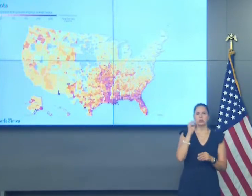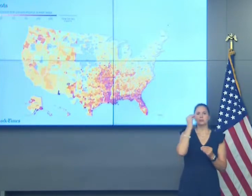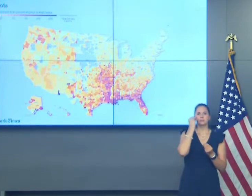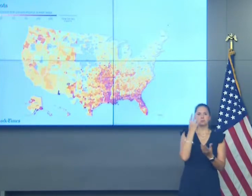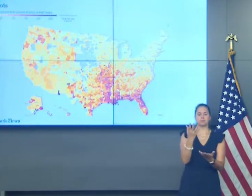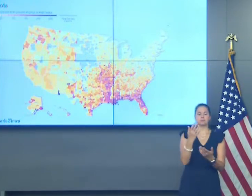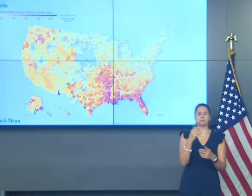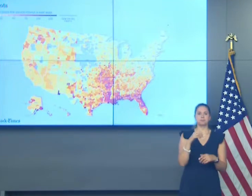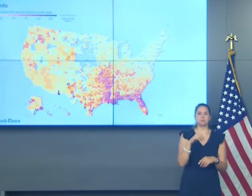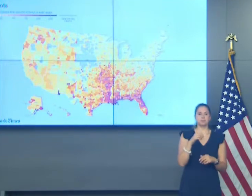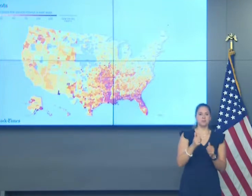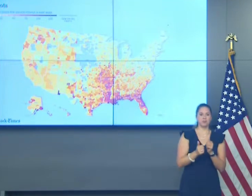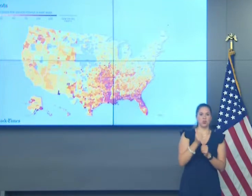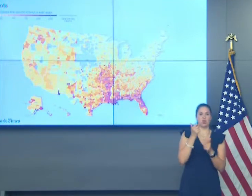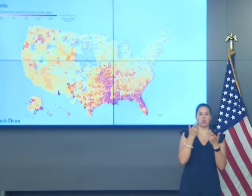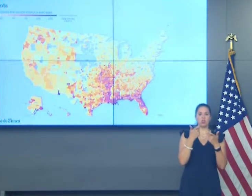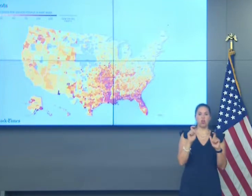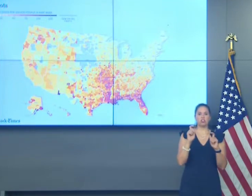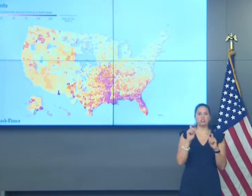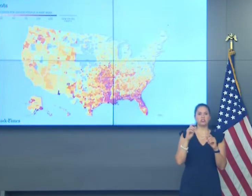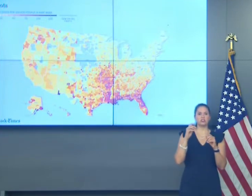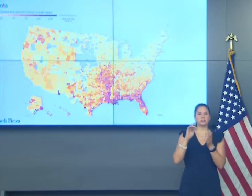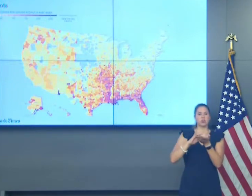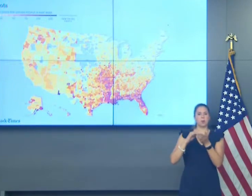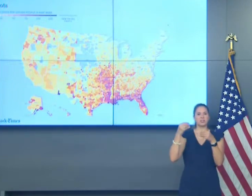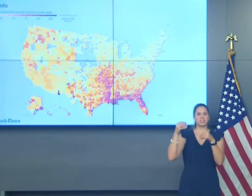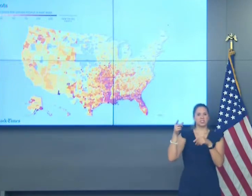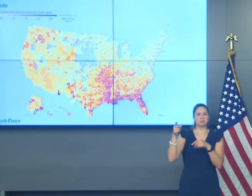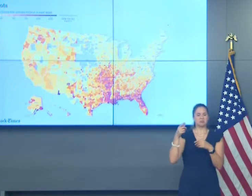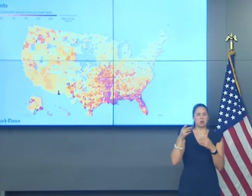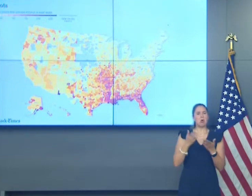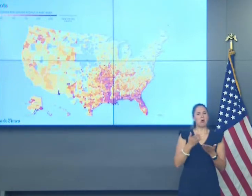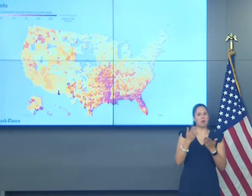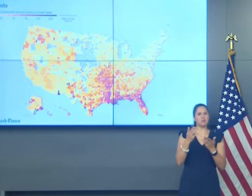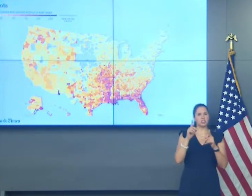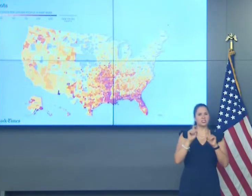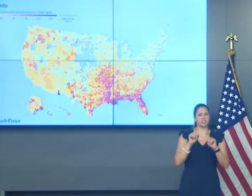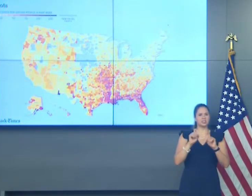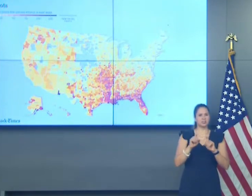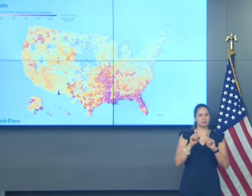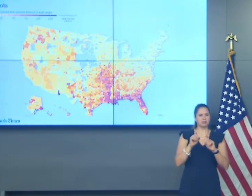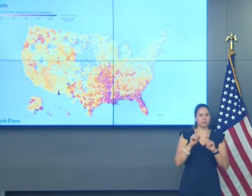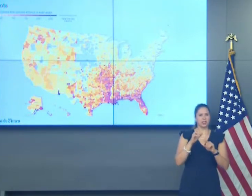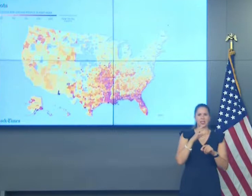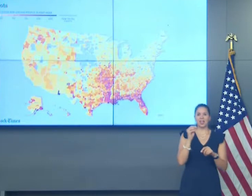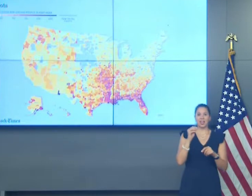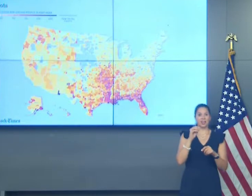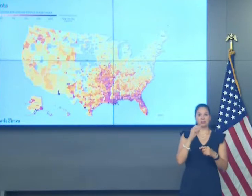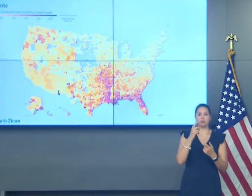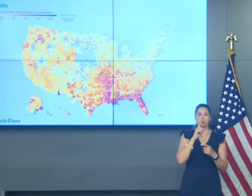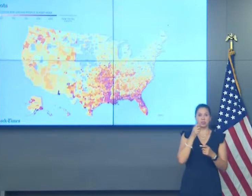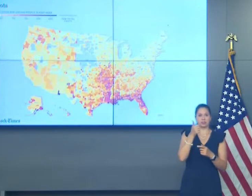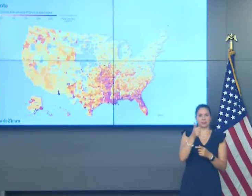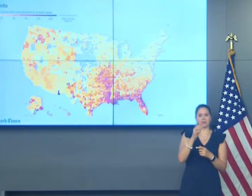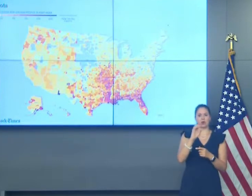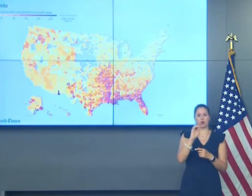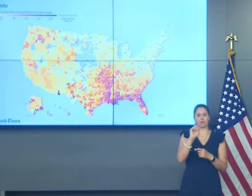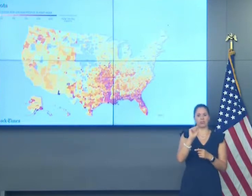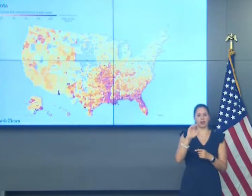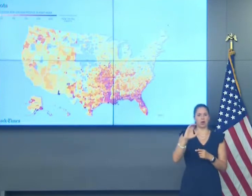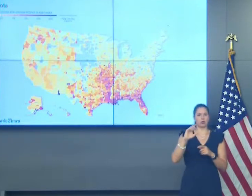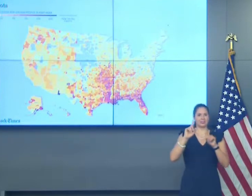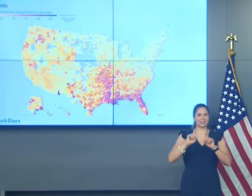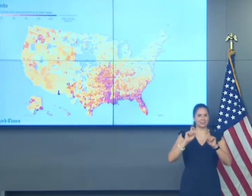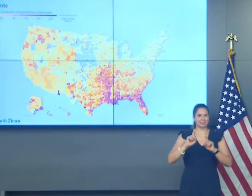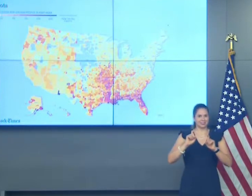tell you that most large commercial pharmacies offer testing as well as over-the-counter tests. If you are